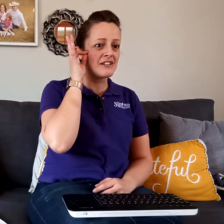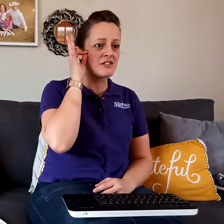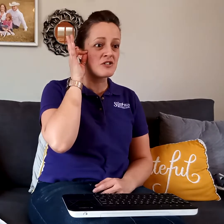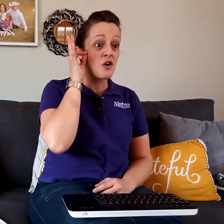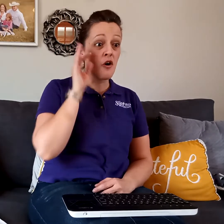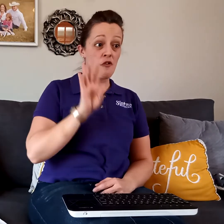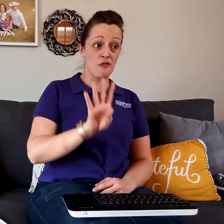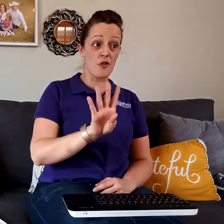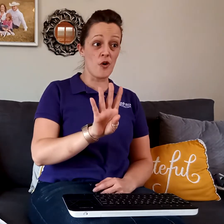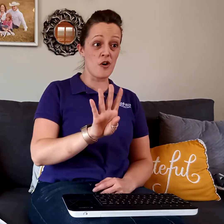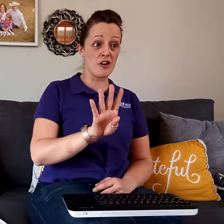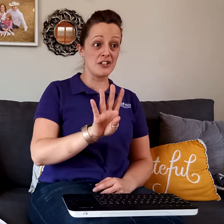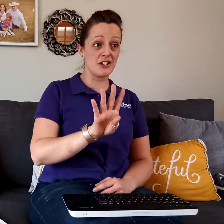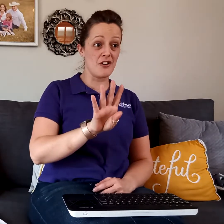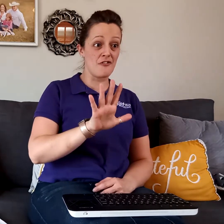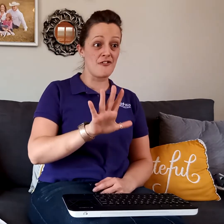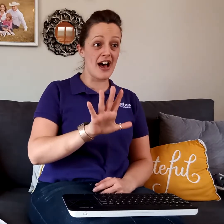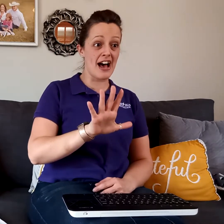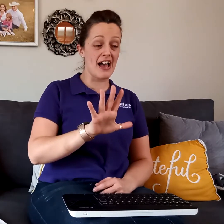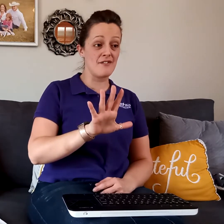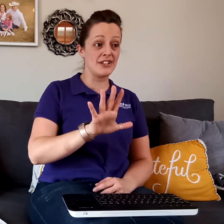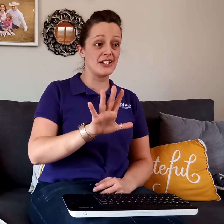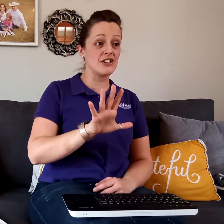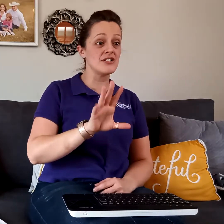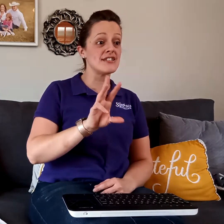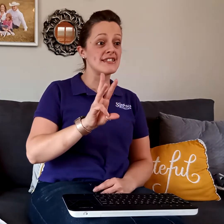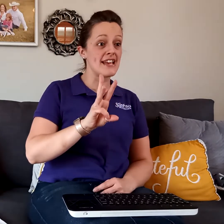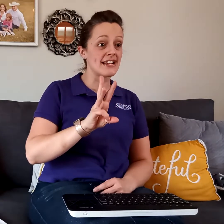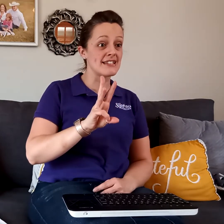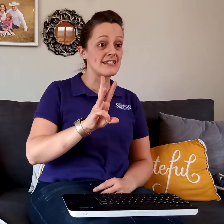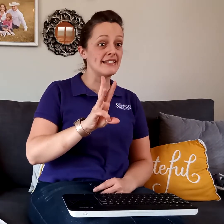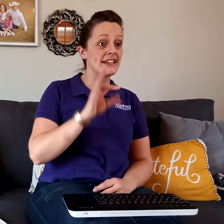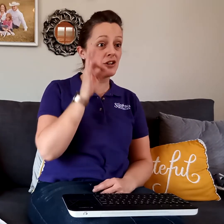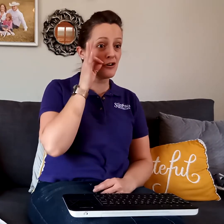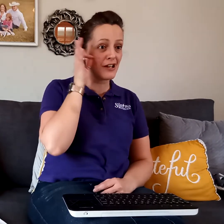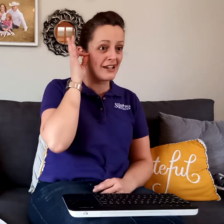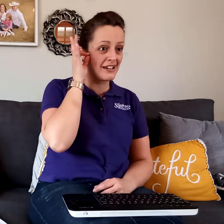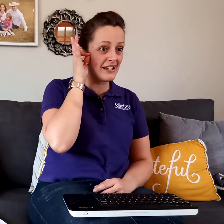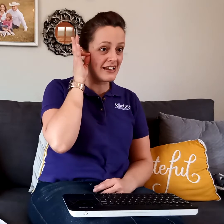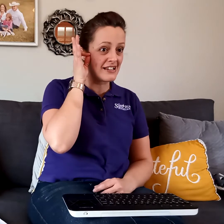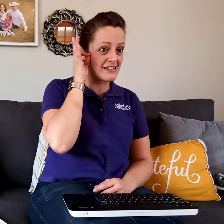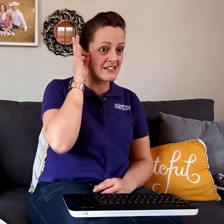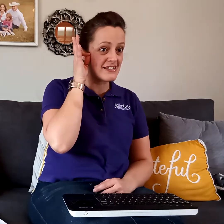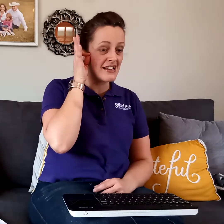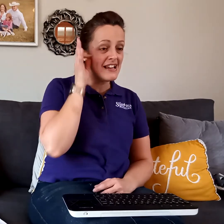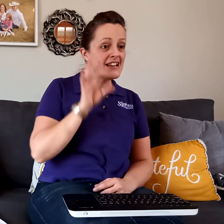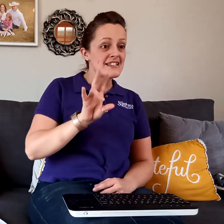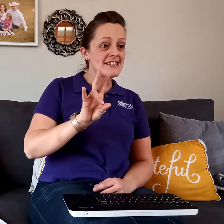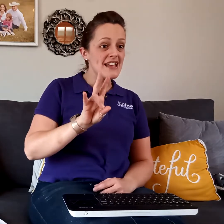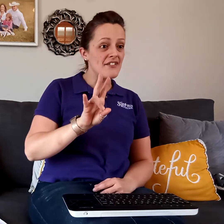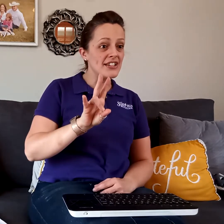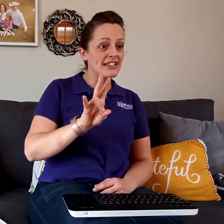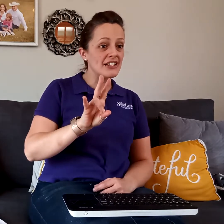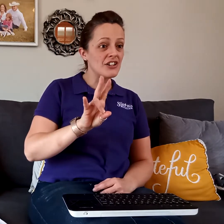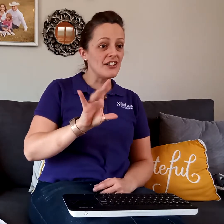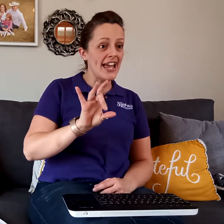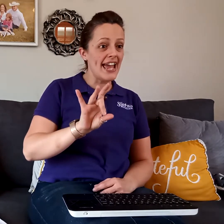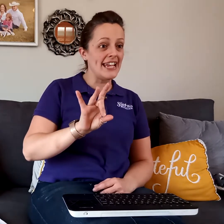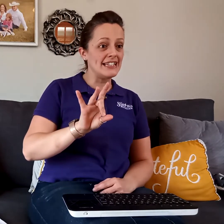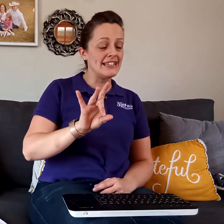Indians. 4 little, 5 little, 6 little Indians. 7 little, 8